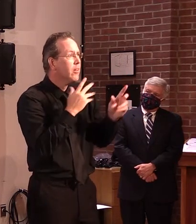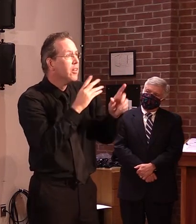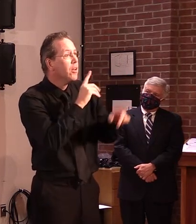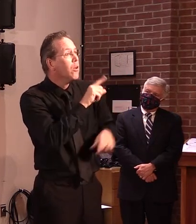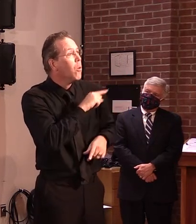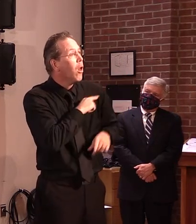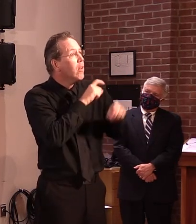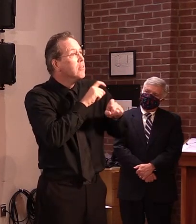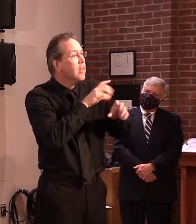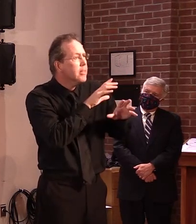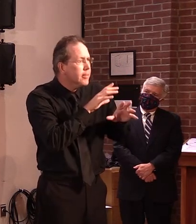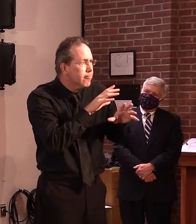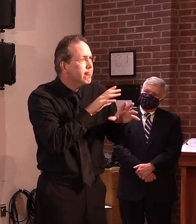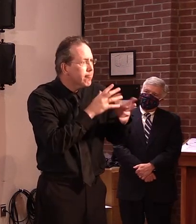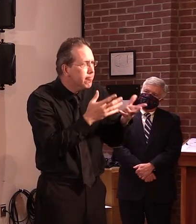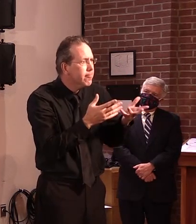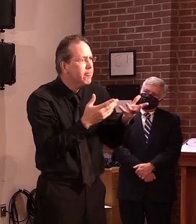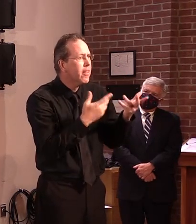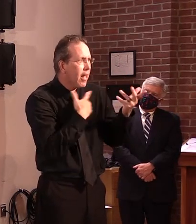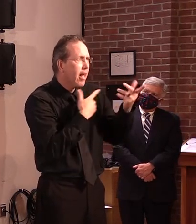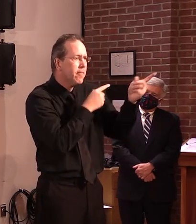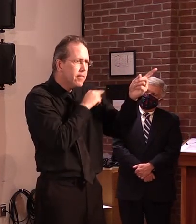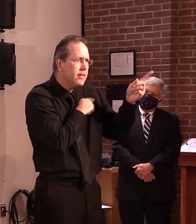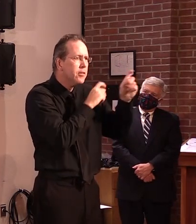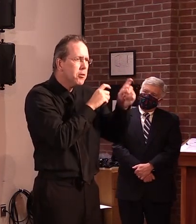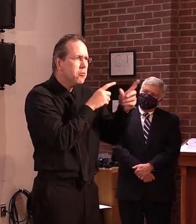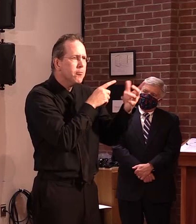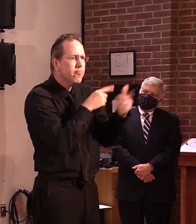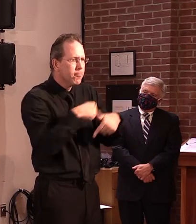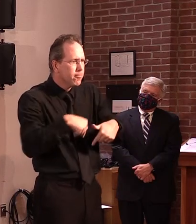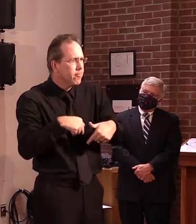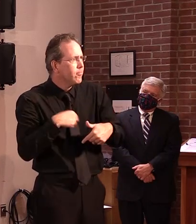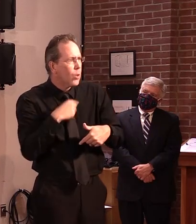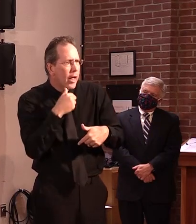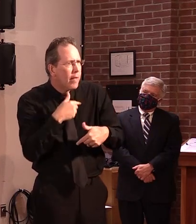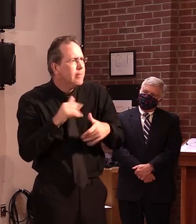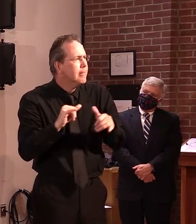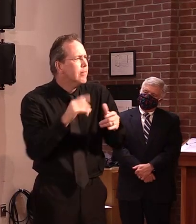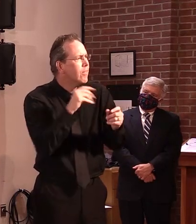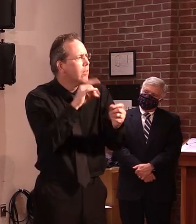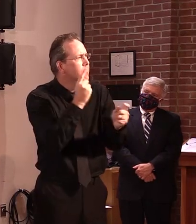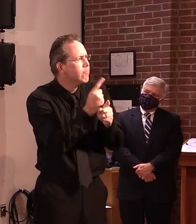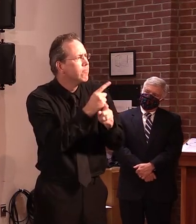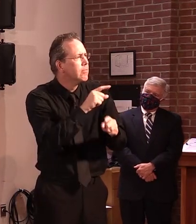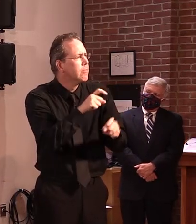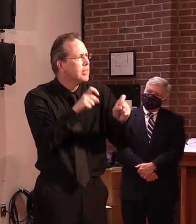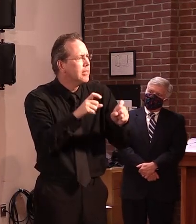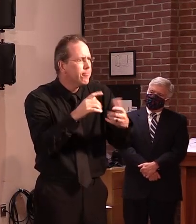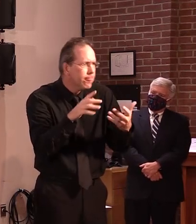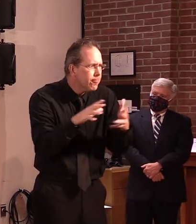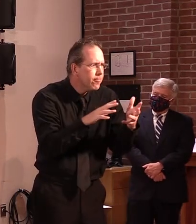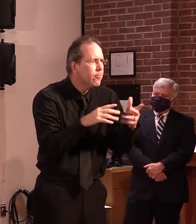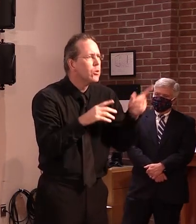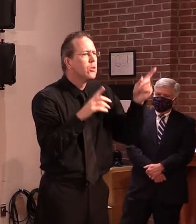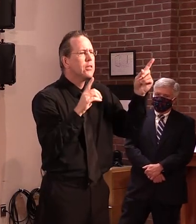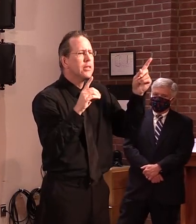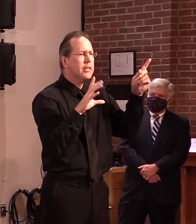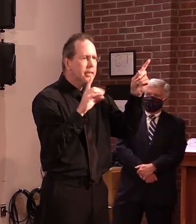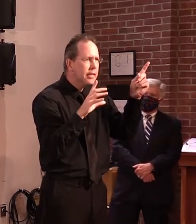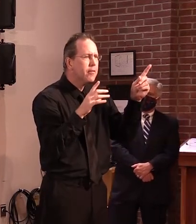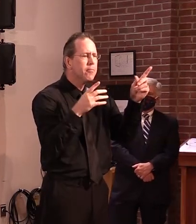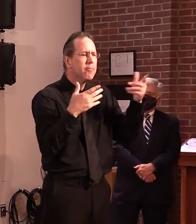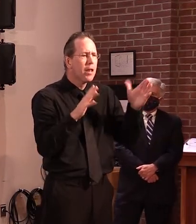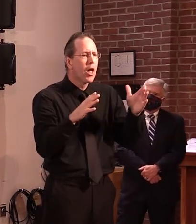only ones who could do the test early on. And then they began to allow states to do the same